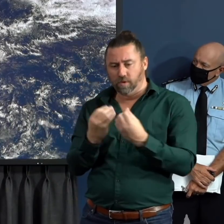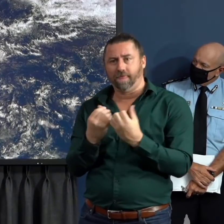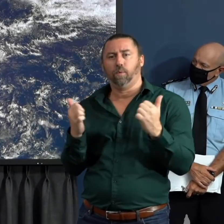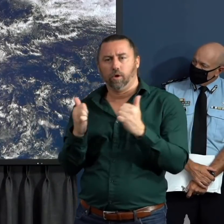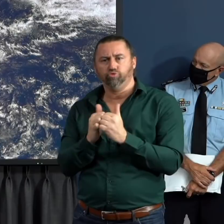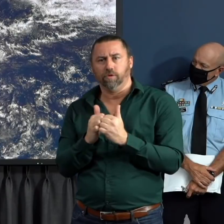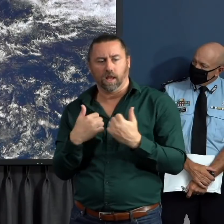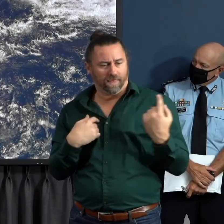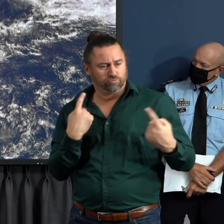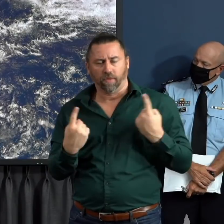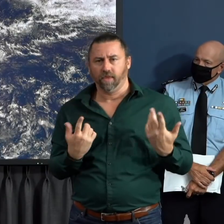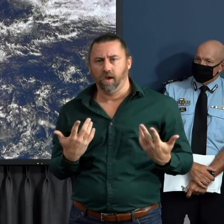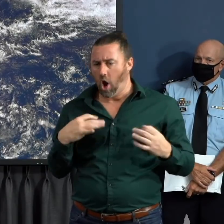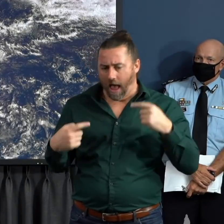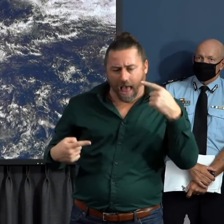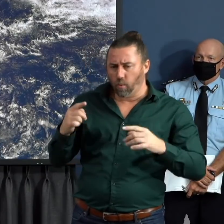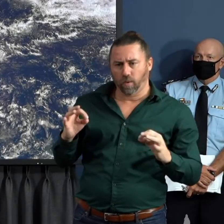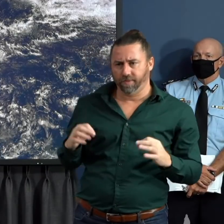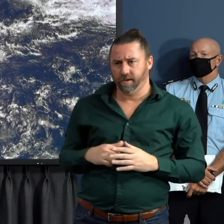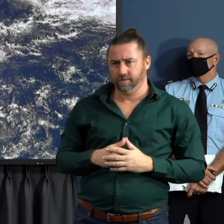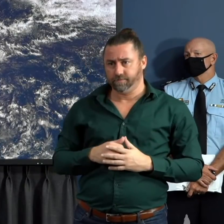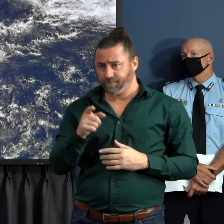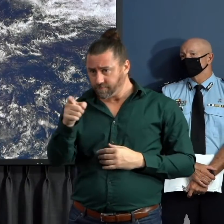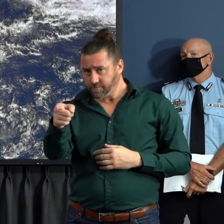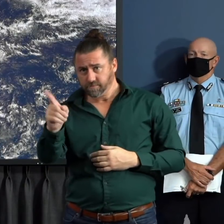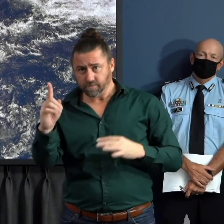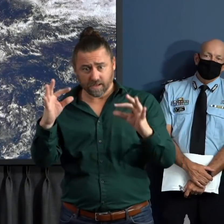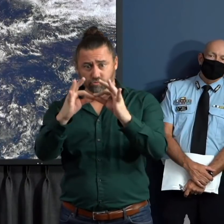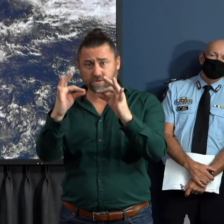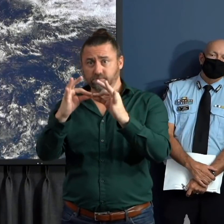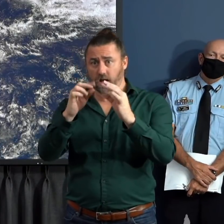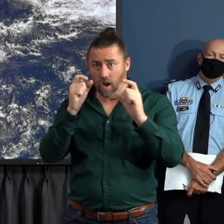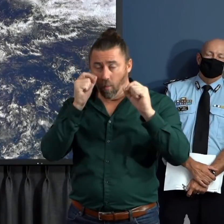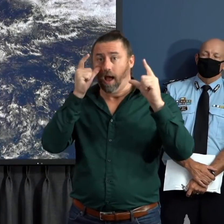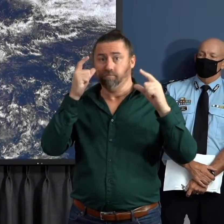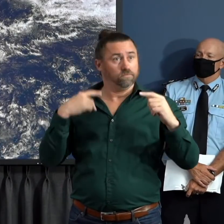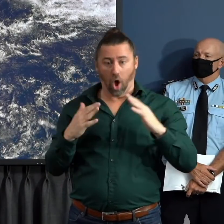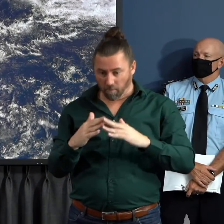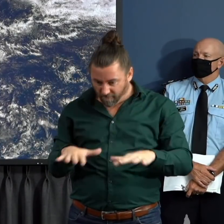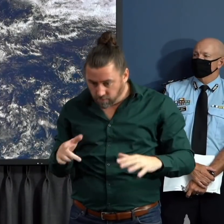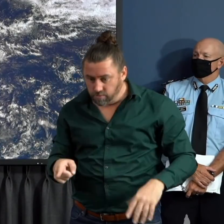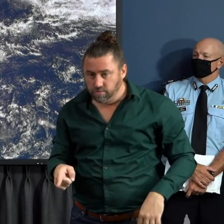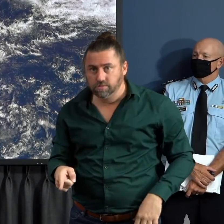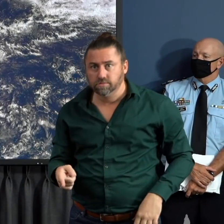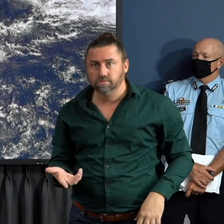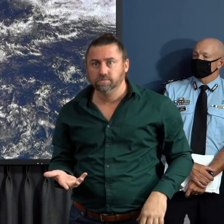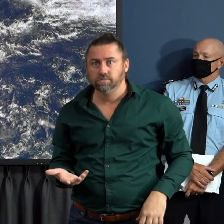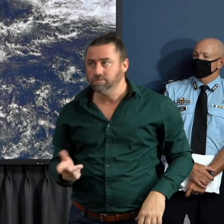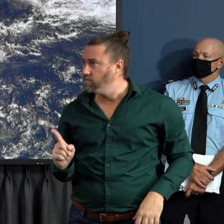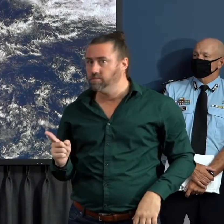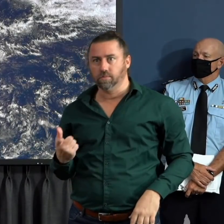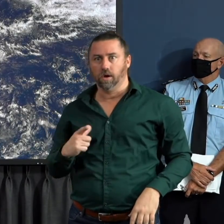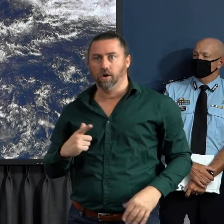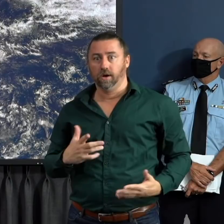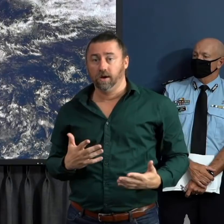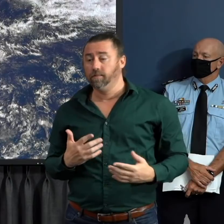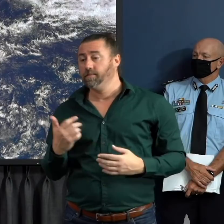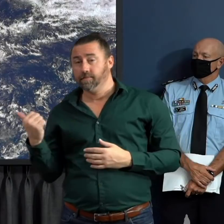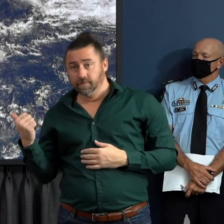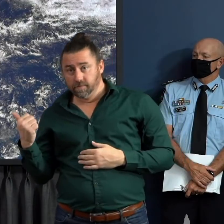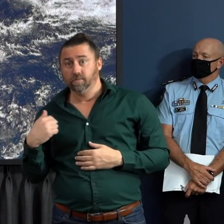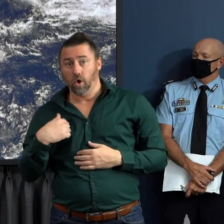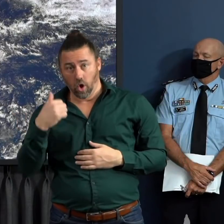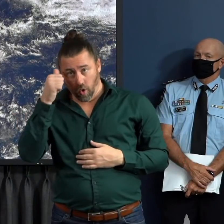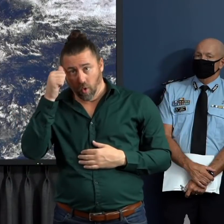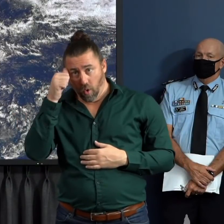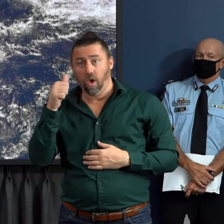message to reassuring these Brisbane people that are waking up this morning their homes are flooded? Yeah, absolutely. Like we were advised the other day, we